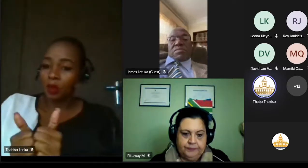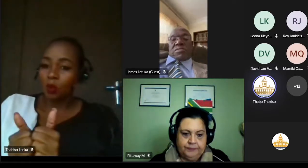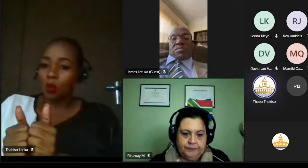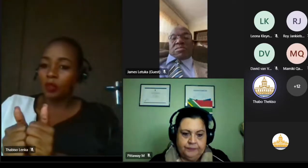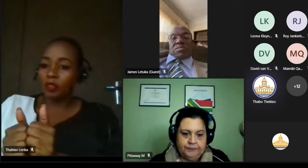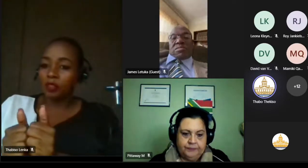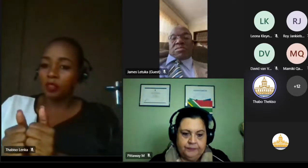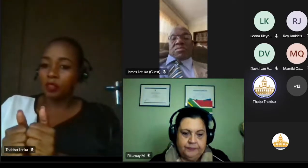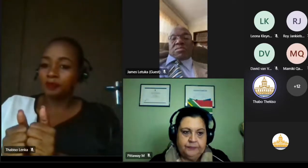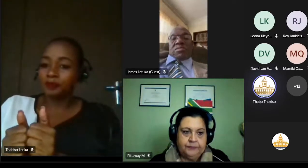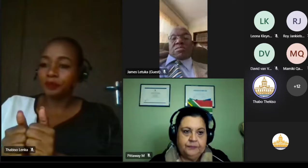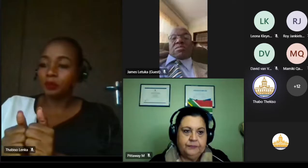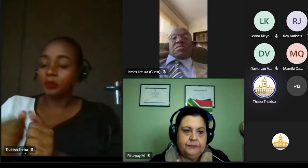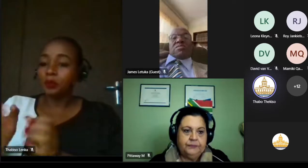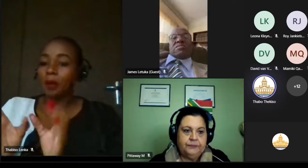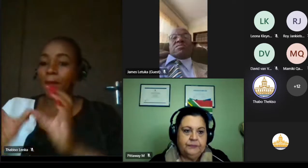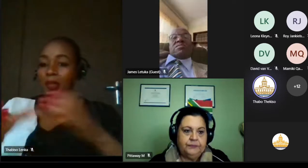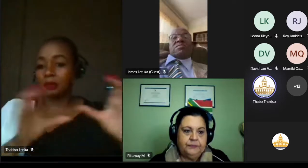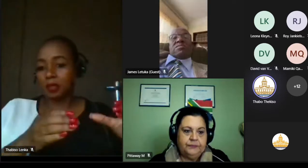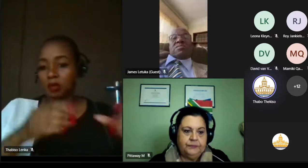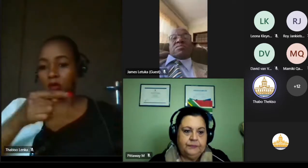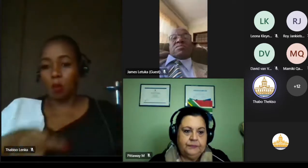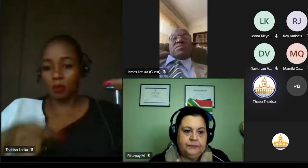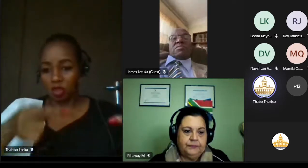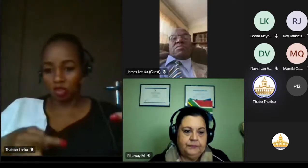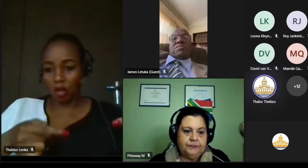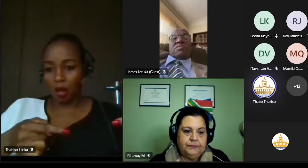and followed by other parties.